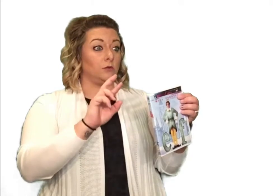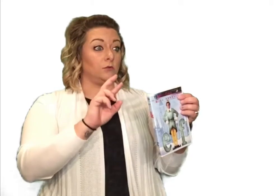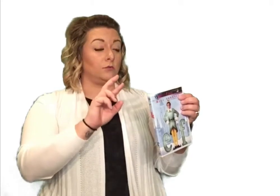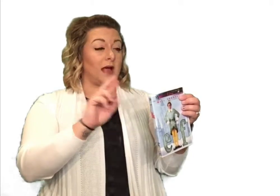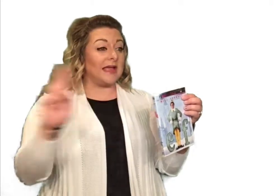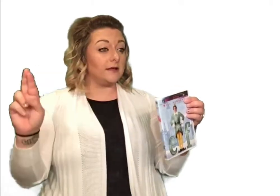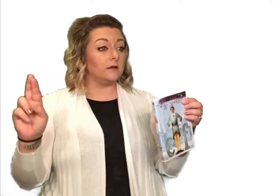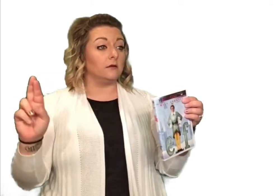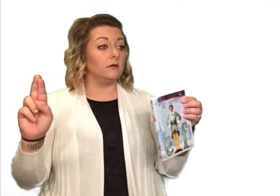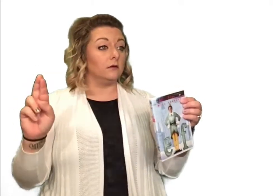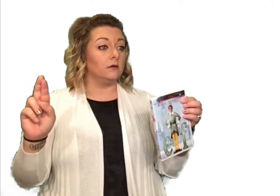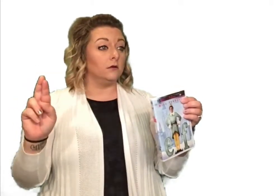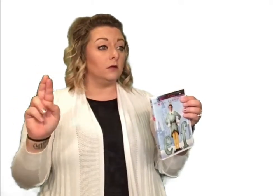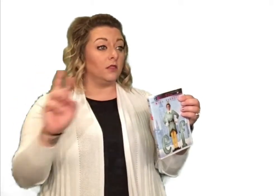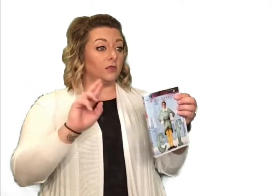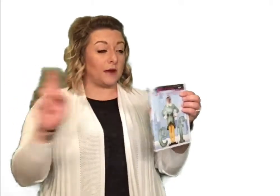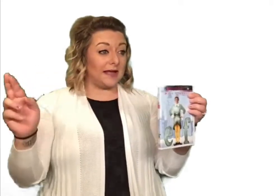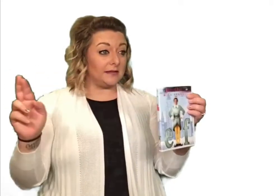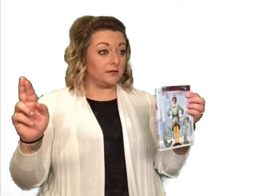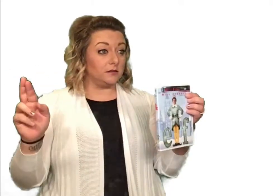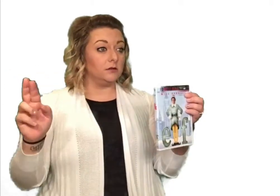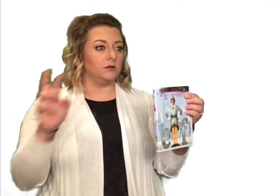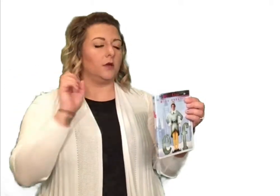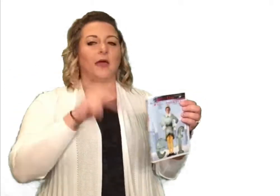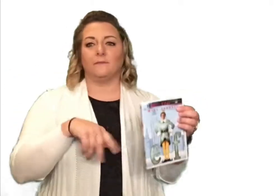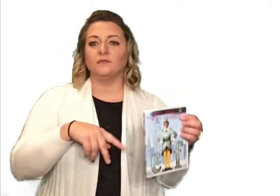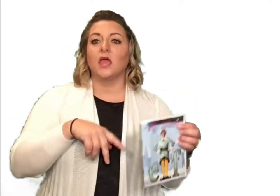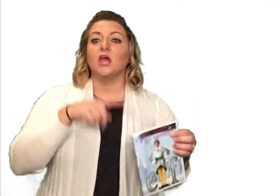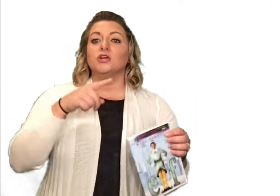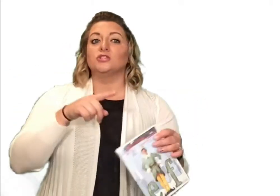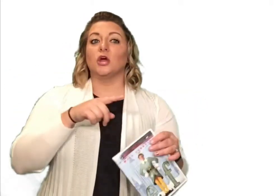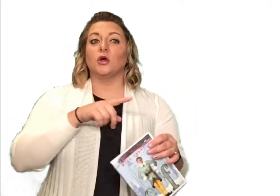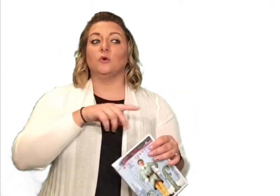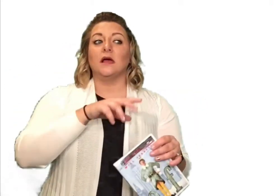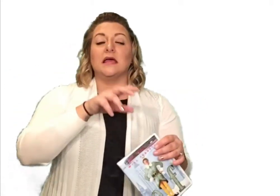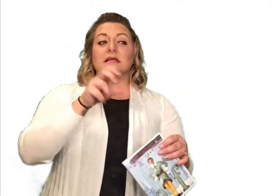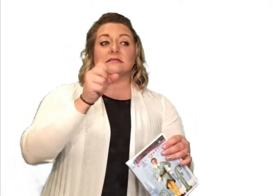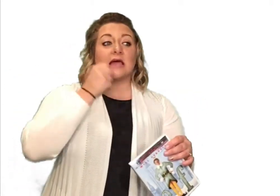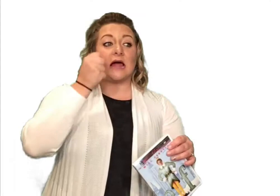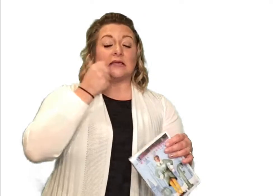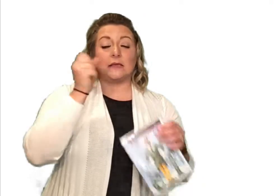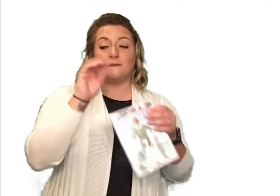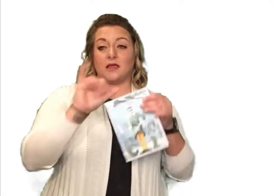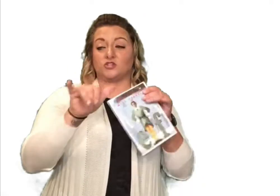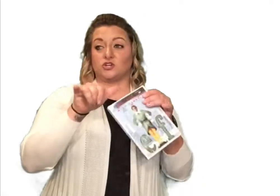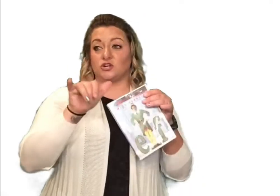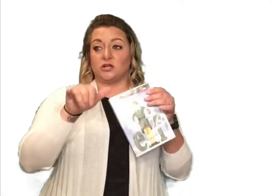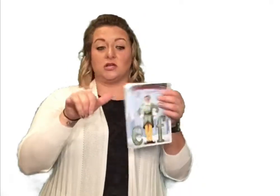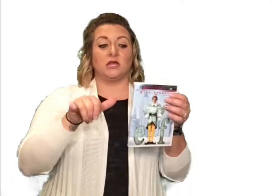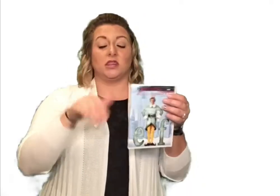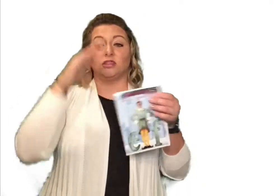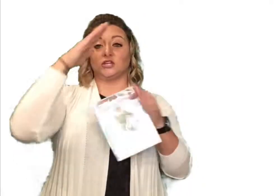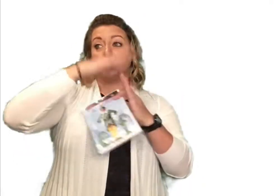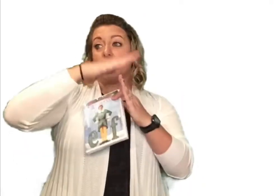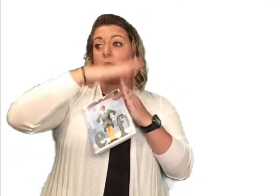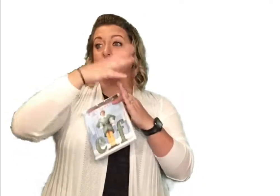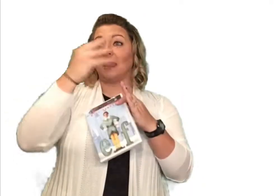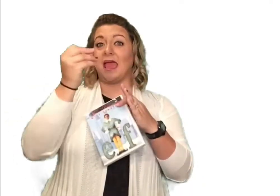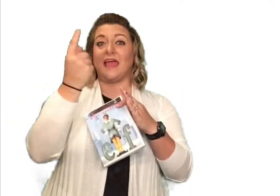the right? The right? Okay. So Sally measured the top